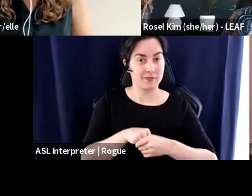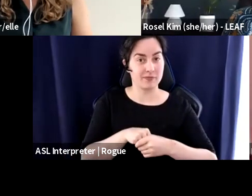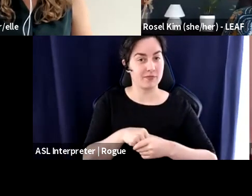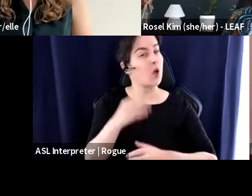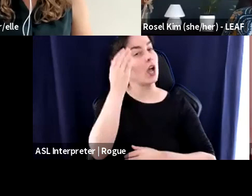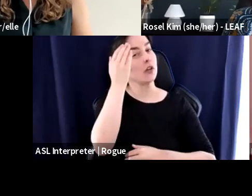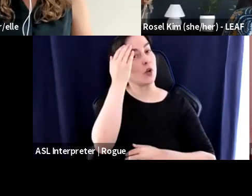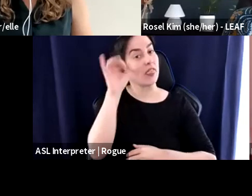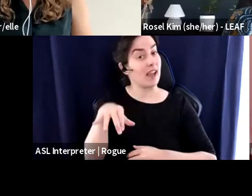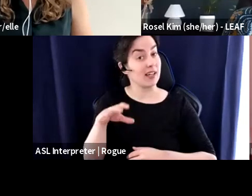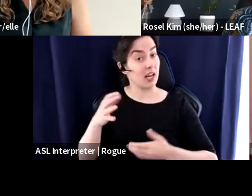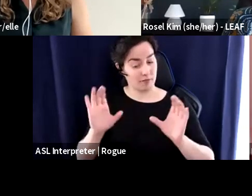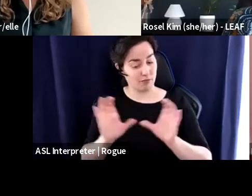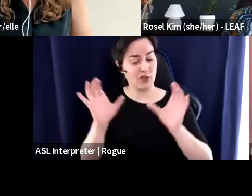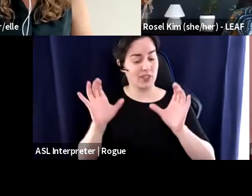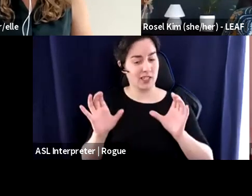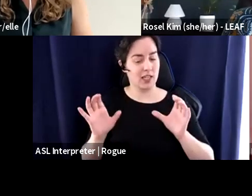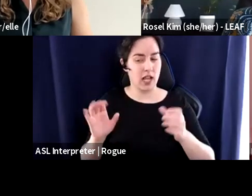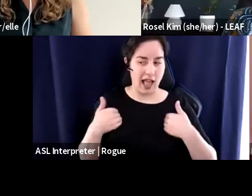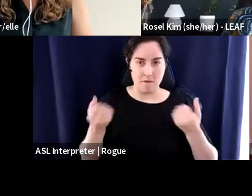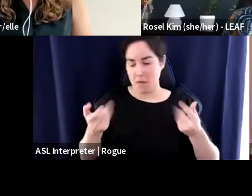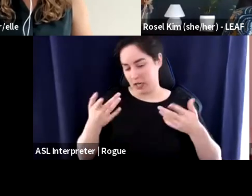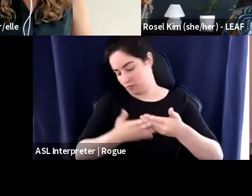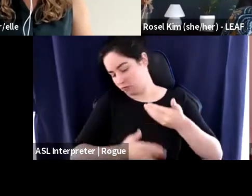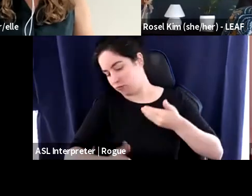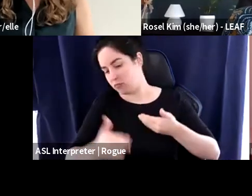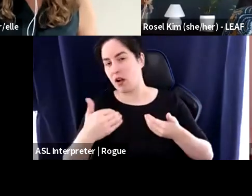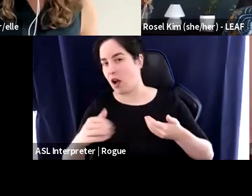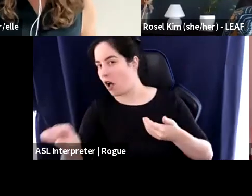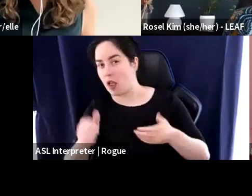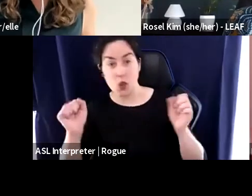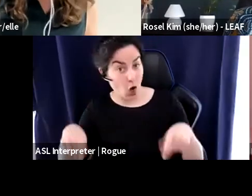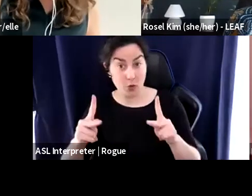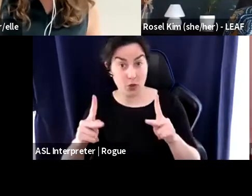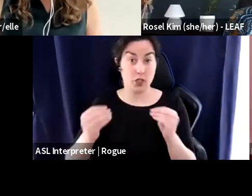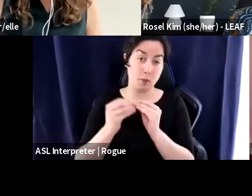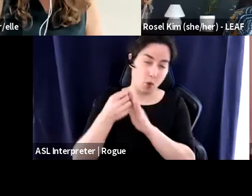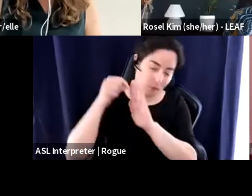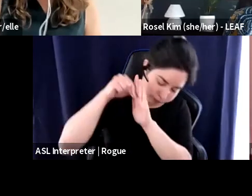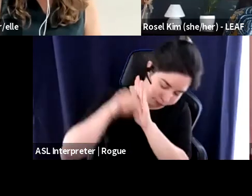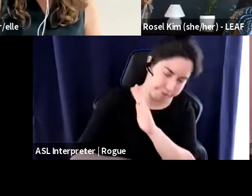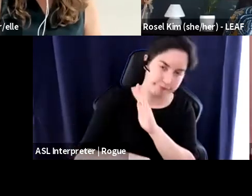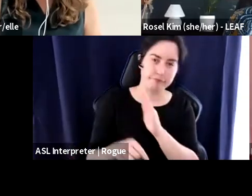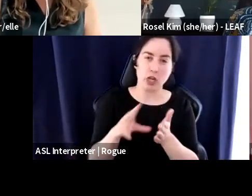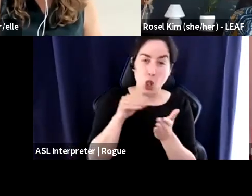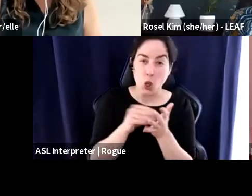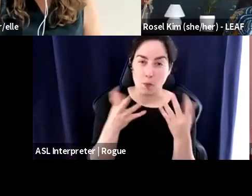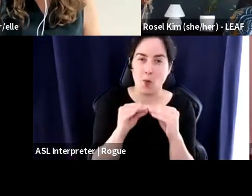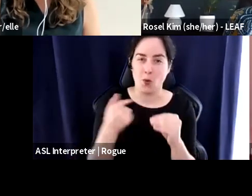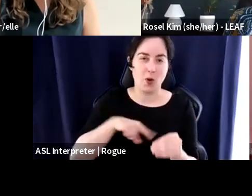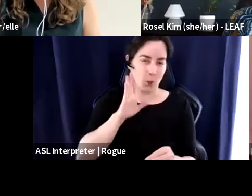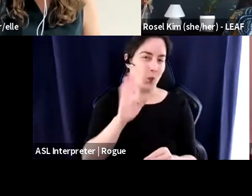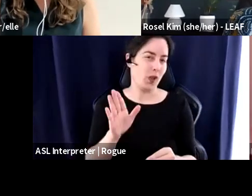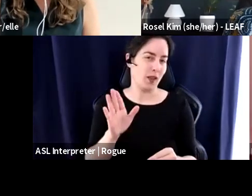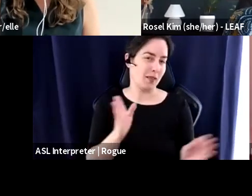all sorts of opportunities to continue your education in this area. And we plan to do that as well.